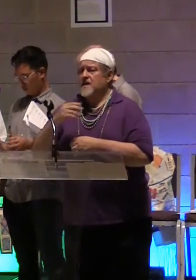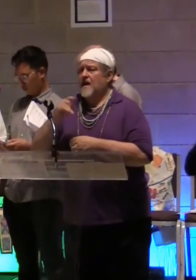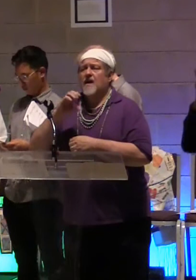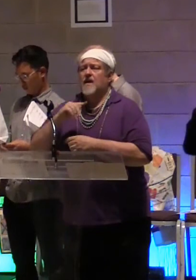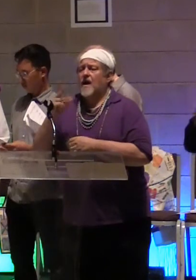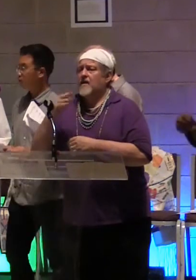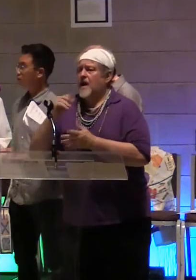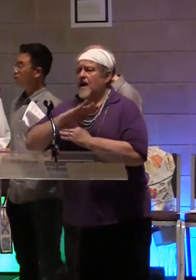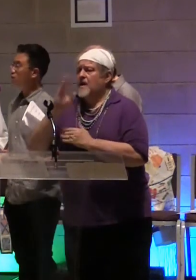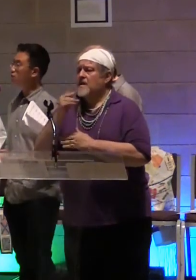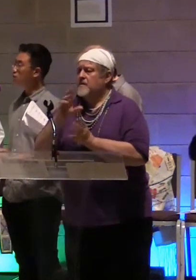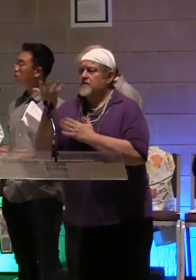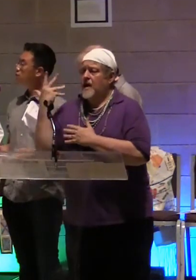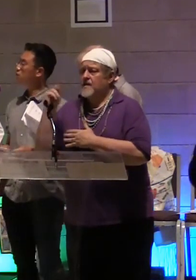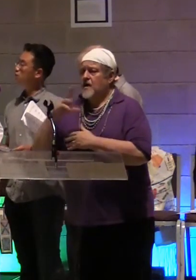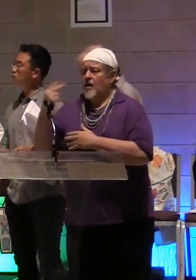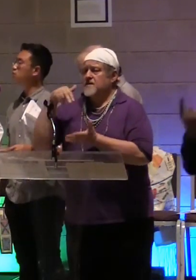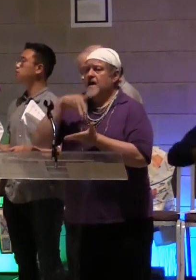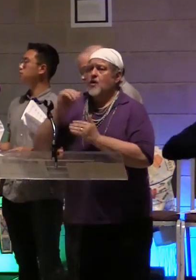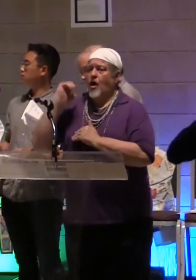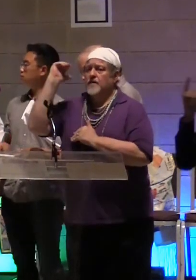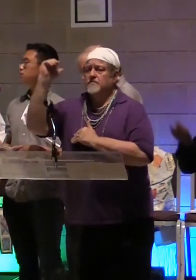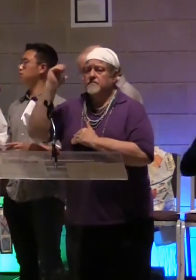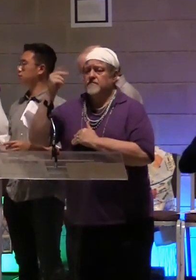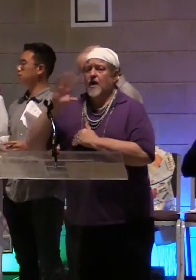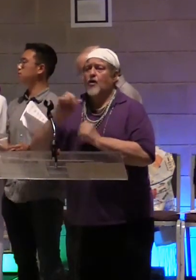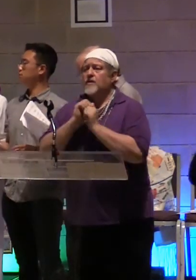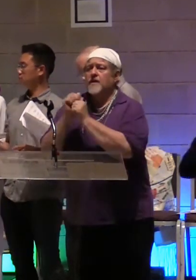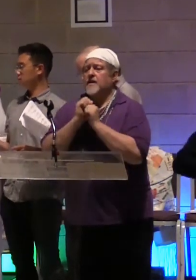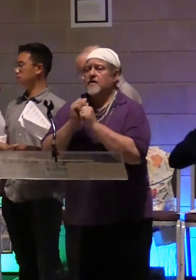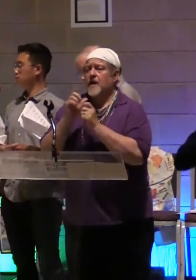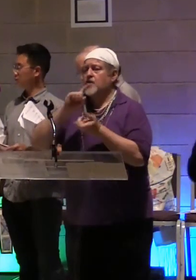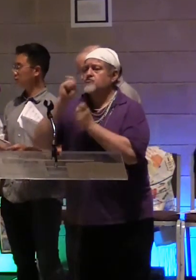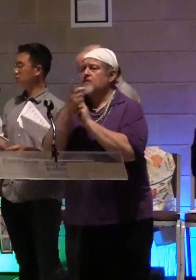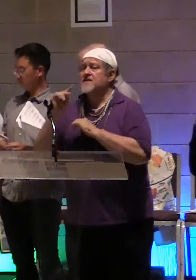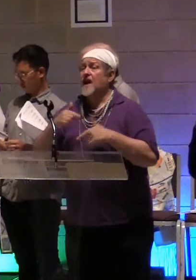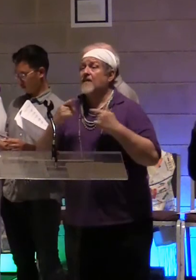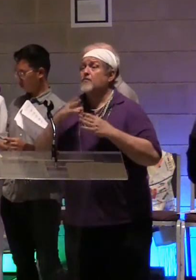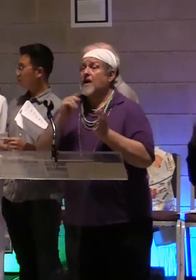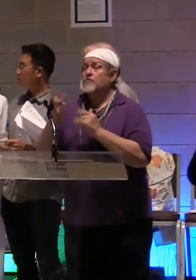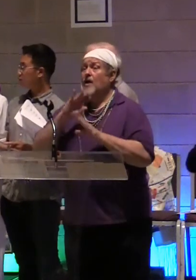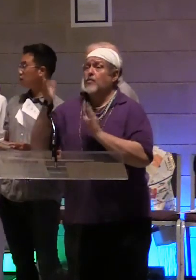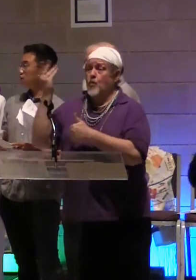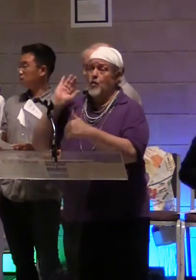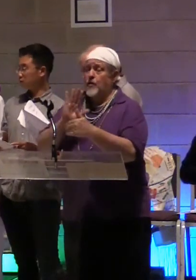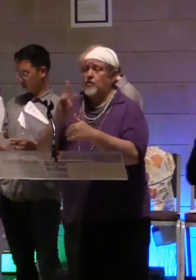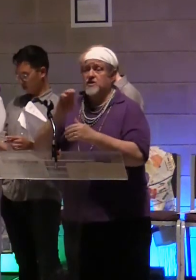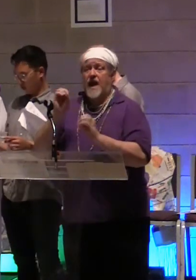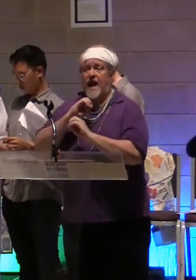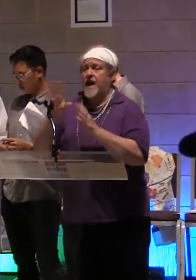wins. You heard that? We stand tall, we're all together, and trans lives matter. Bring them all back.